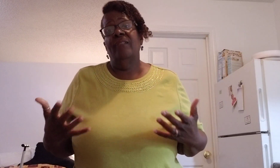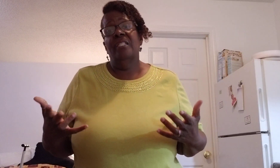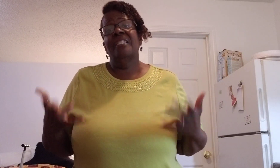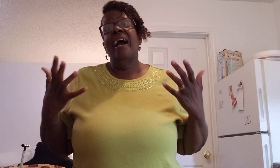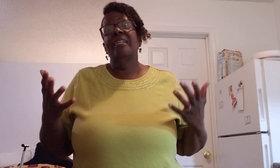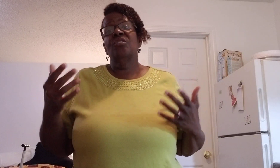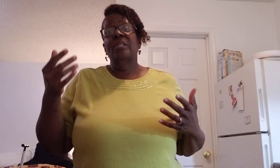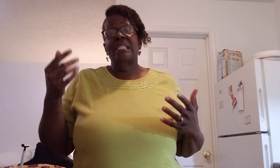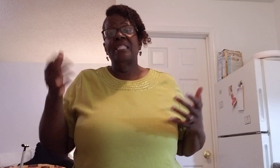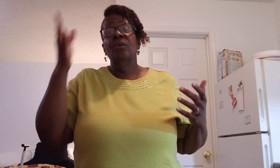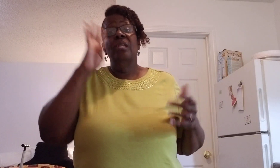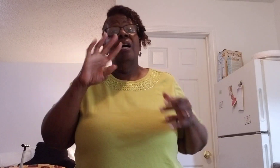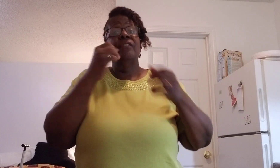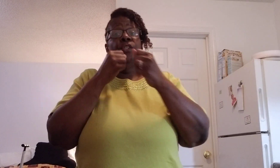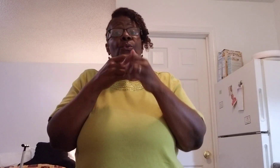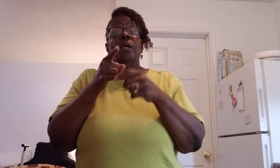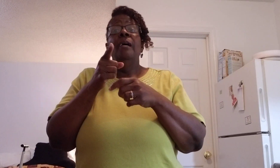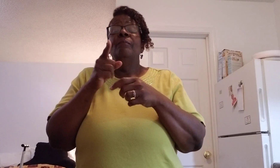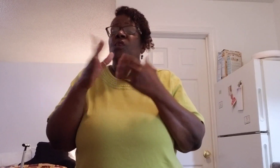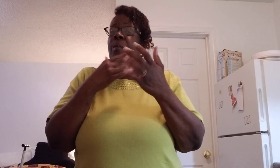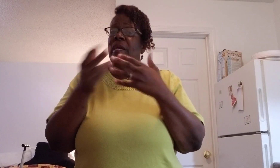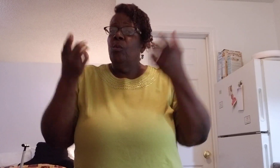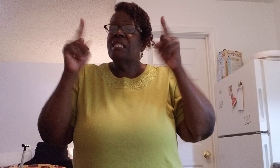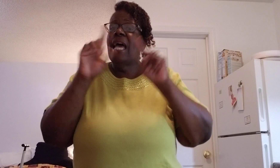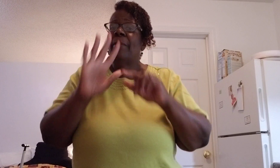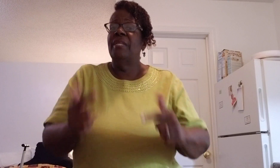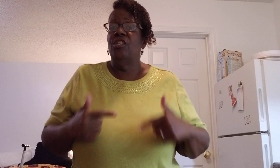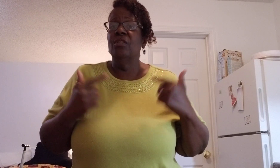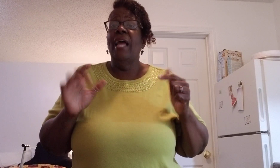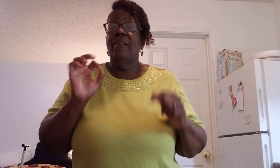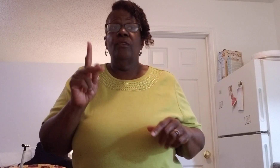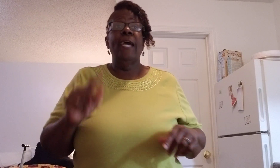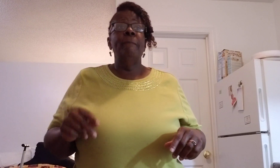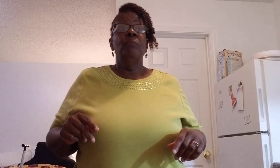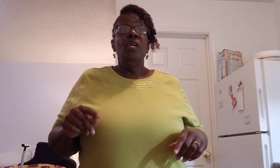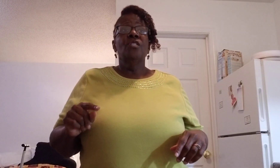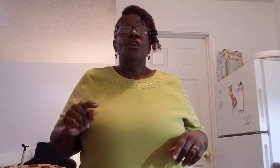us. God is going to still love you no matter what's happened in your life, okay? So,